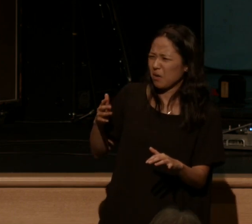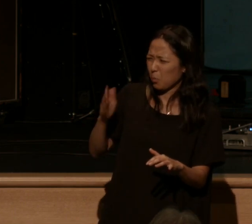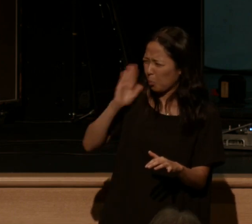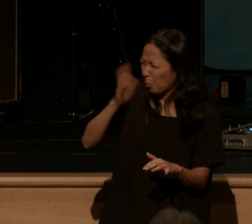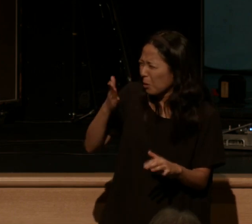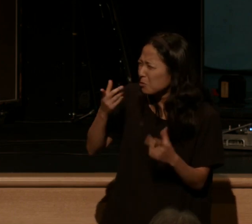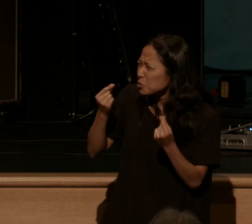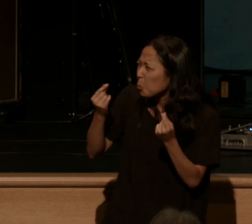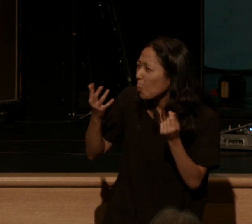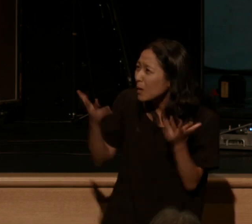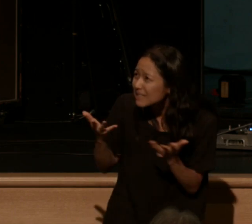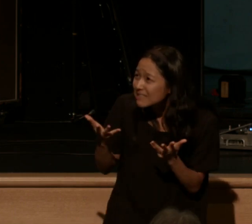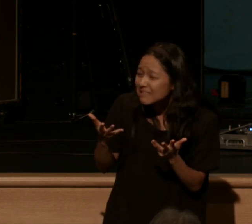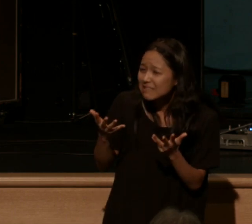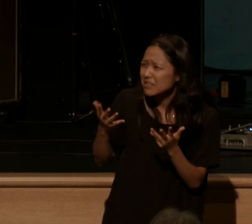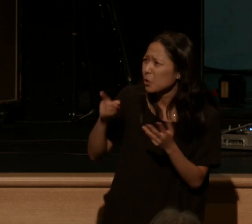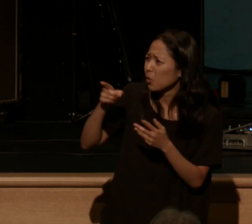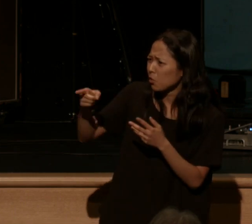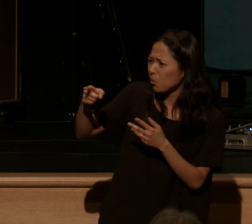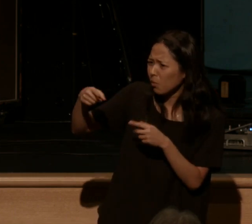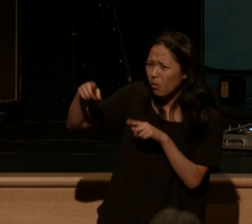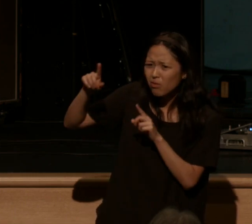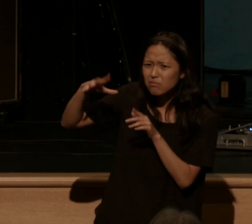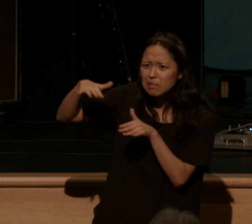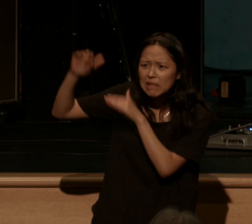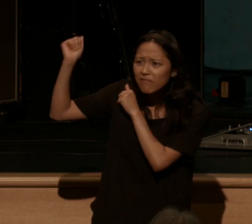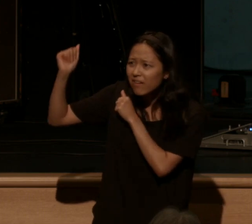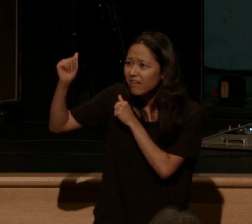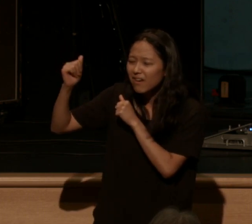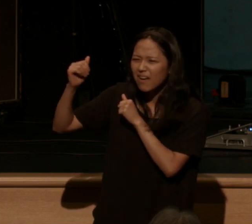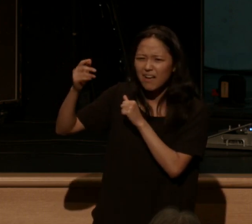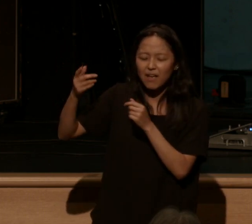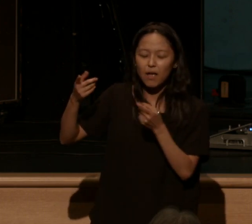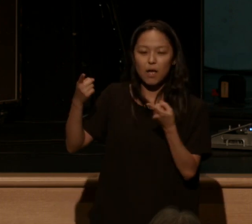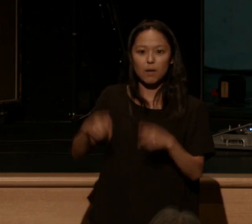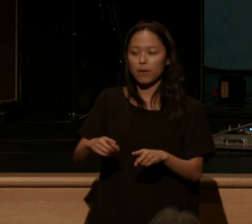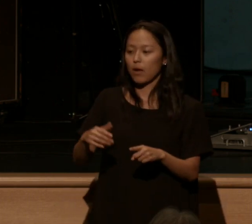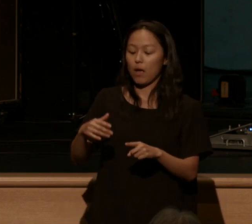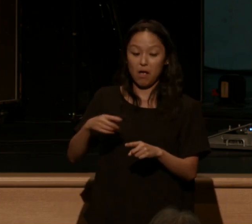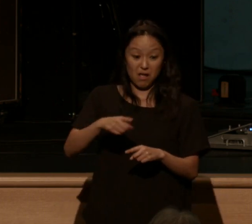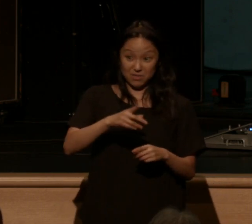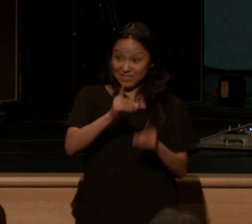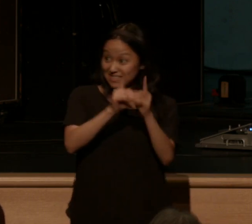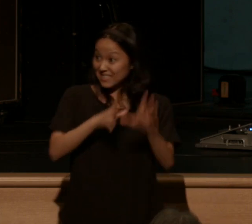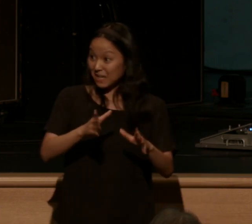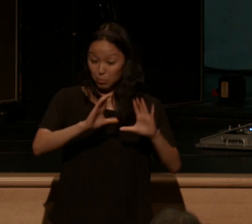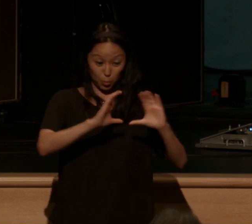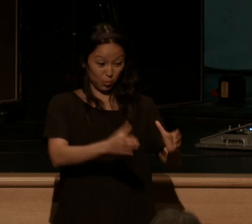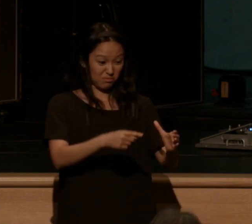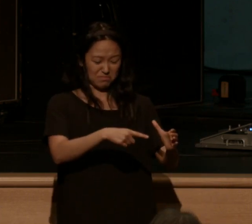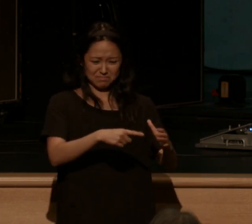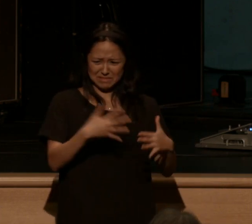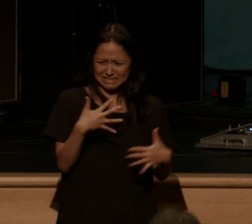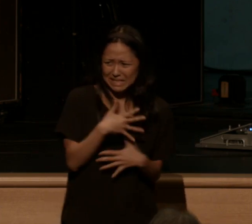going to do what? And you're going where? You know what I mean? Like this is what's happening. They're a bunch of ragtags. They are timid. They are scared. They